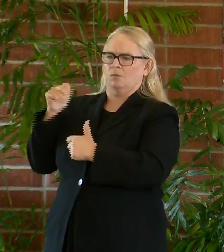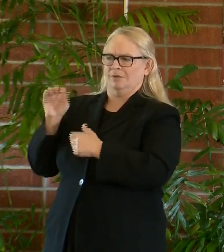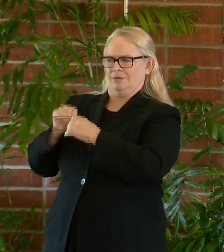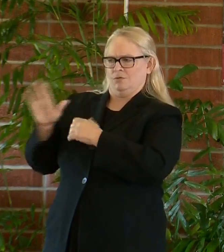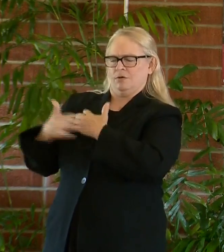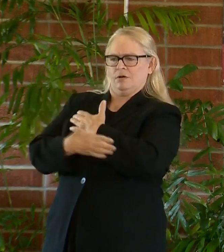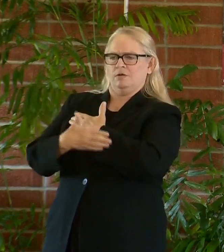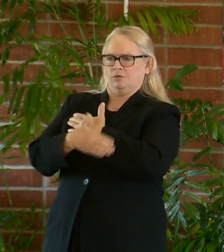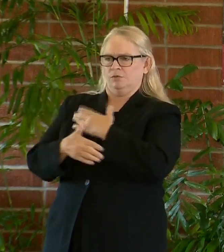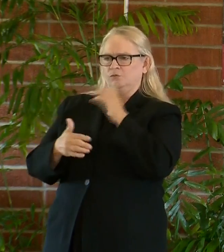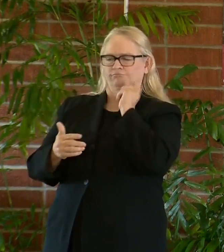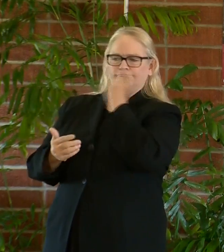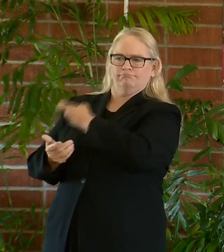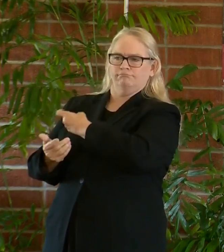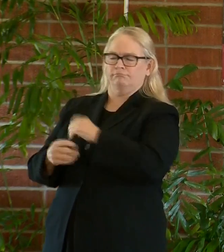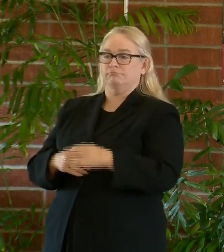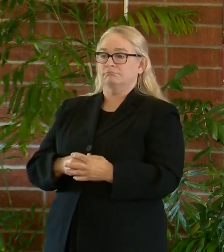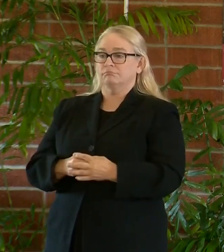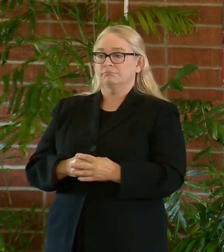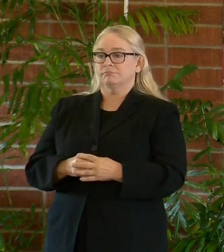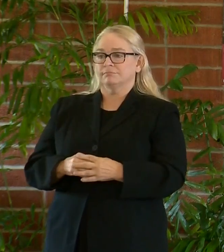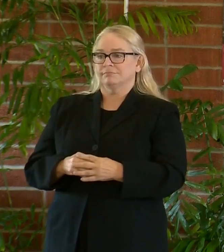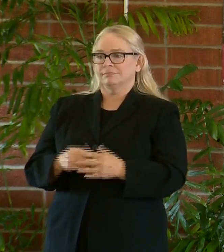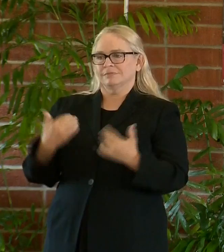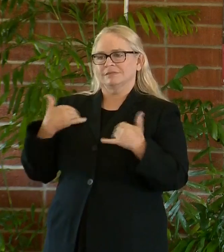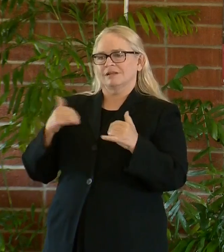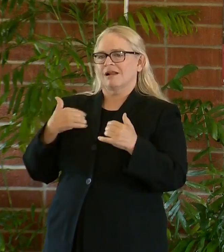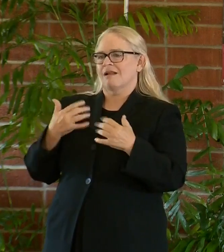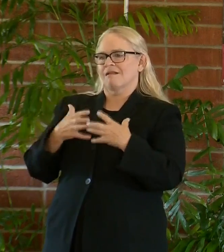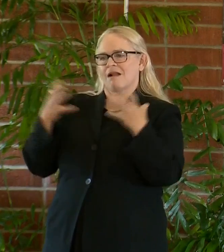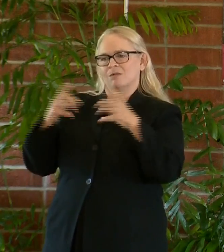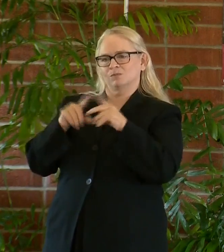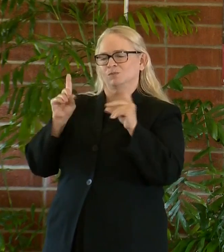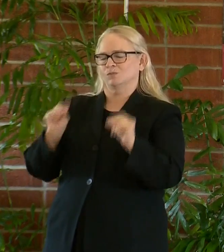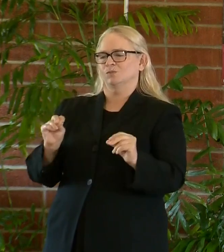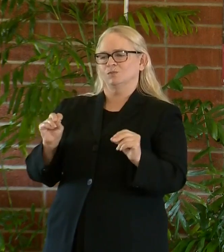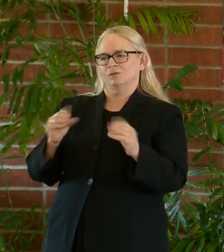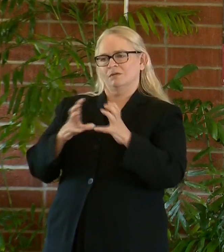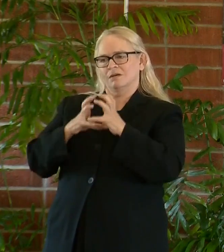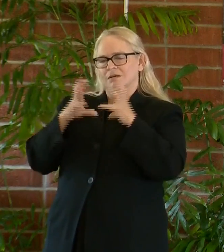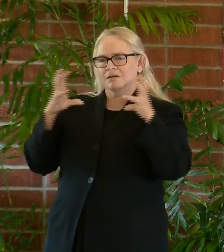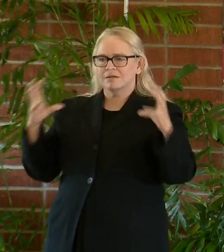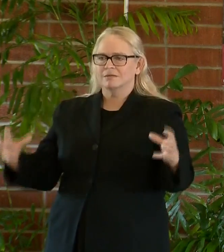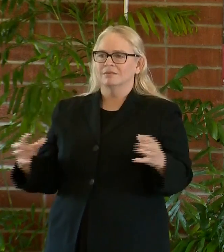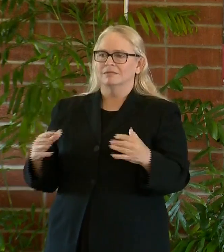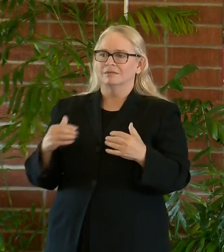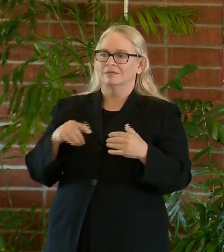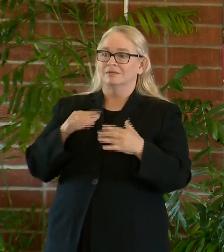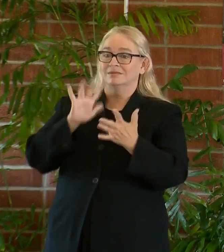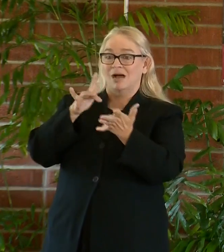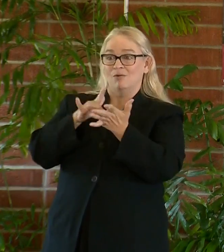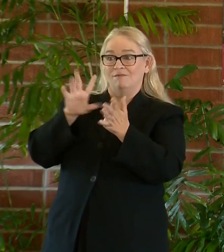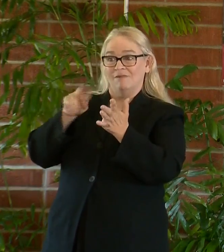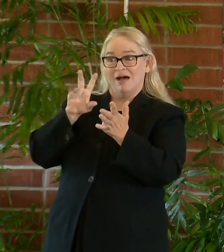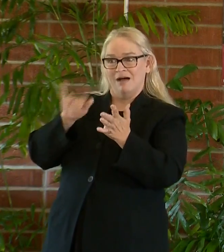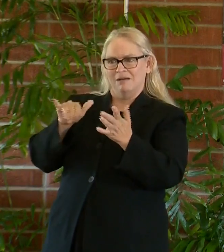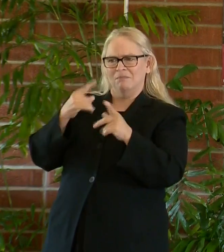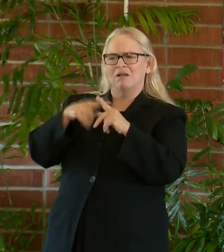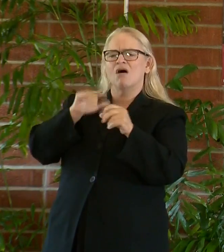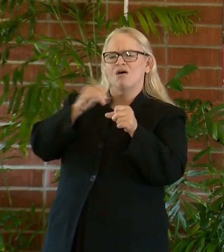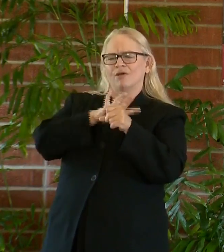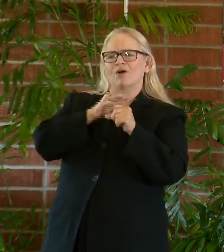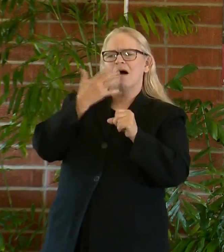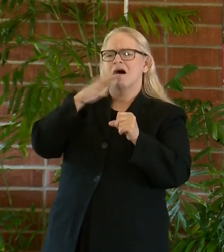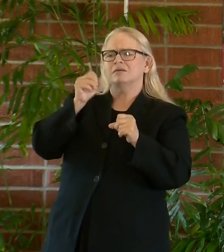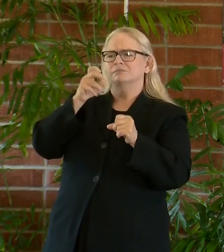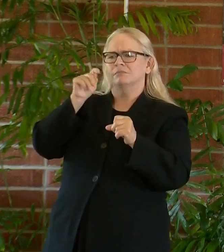Look, we have an enormous amount of work still to do, not only here in the Central Valley, not just other parts of this state, but